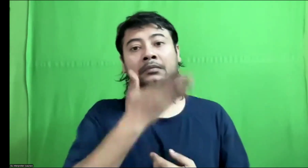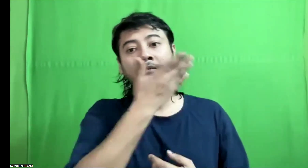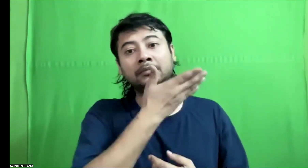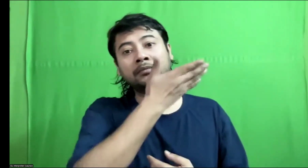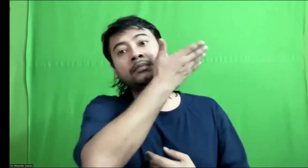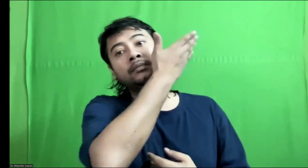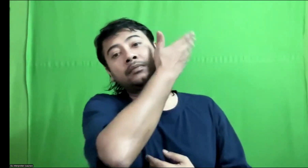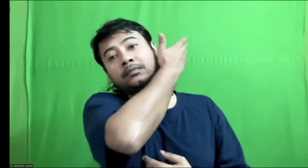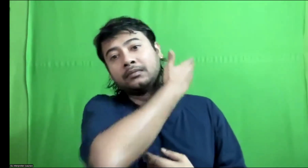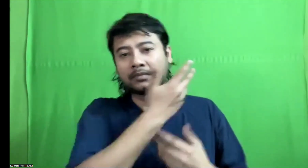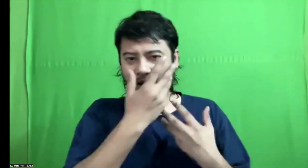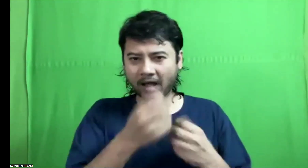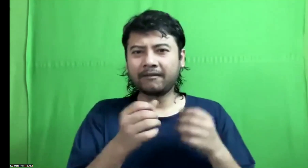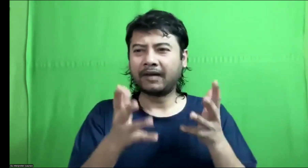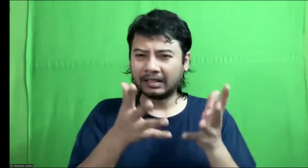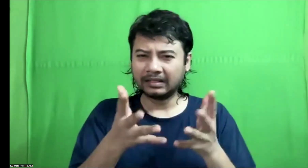sins.